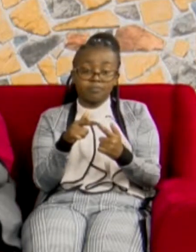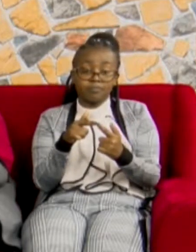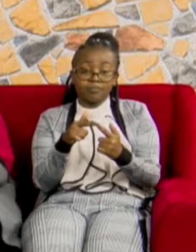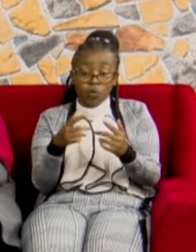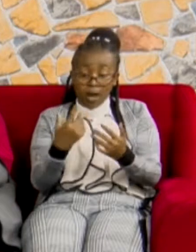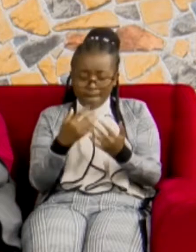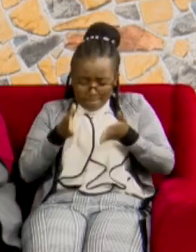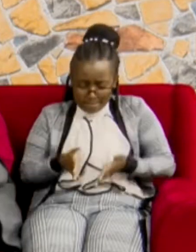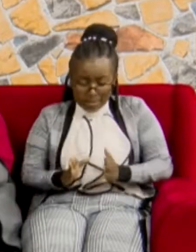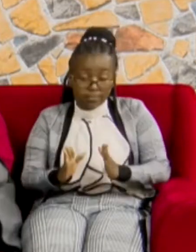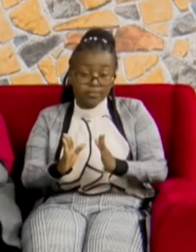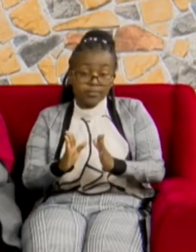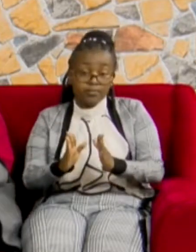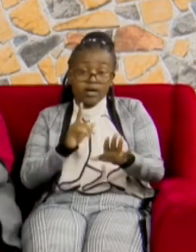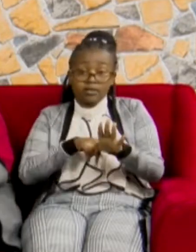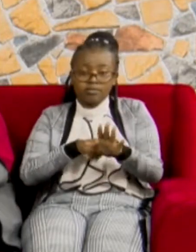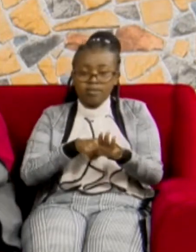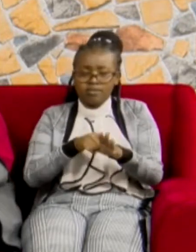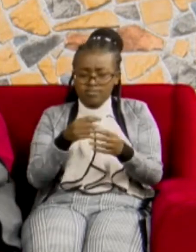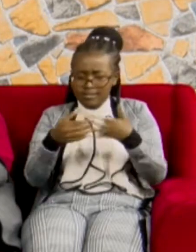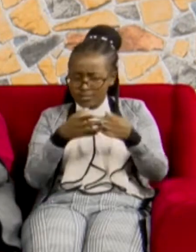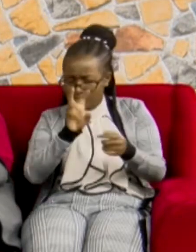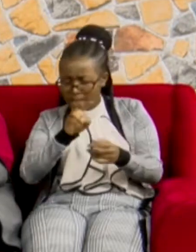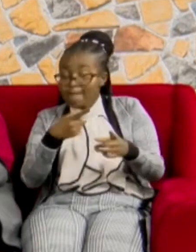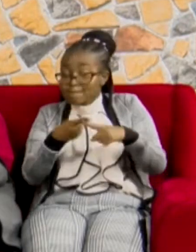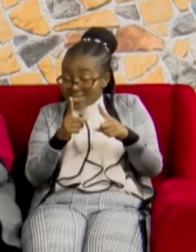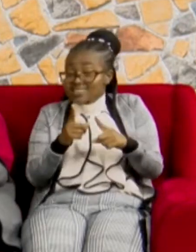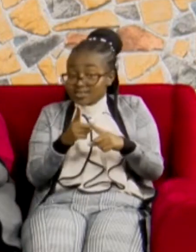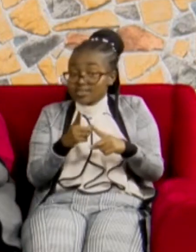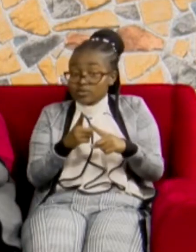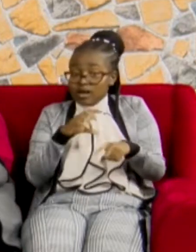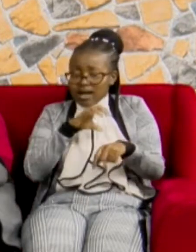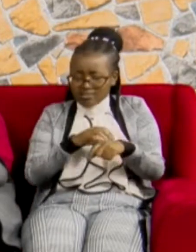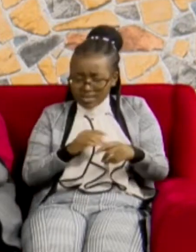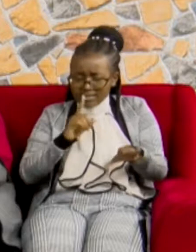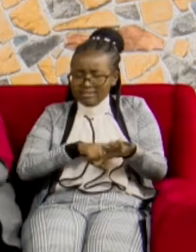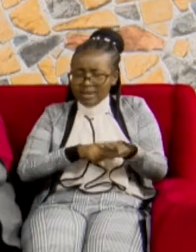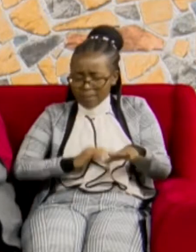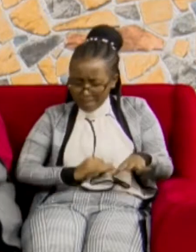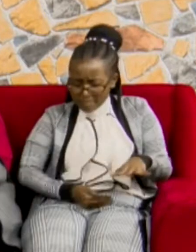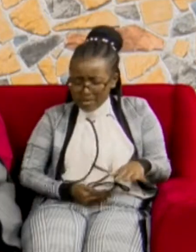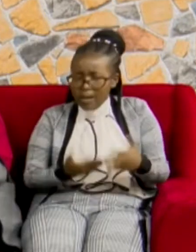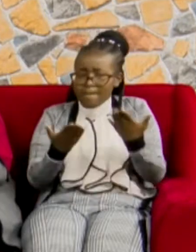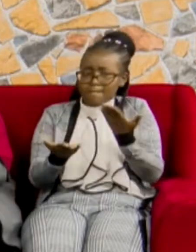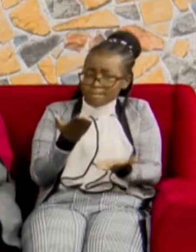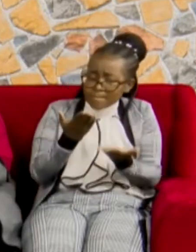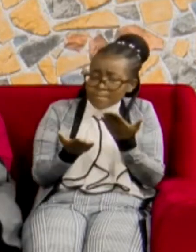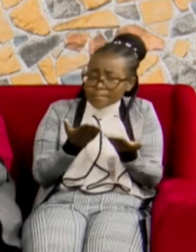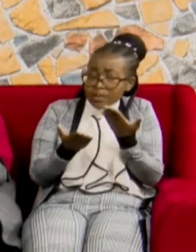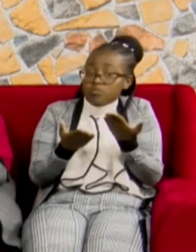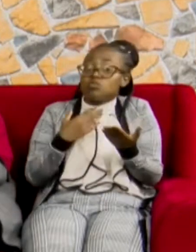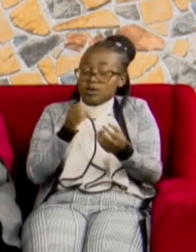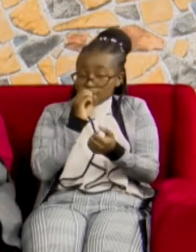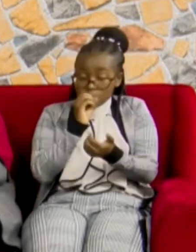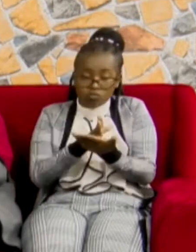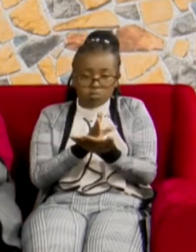once the baby comes out, there are manifestations that we see. But catching antenatally is at least where I trained. We weren't informed